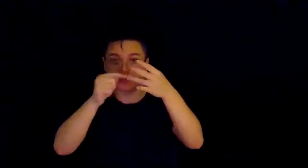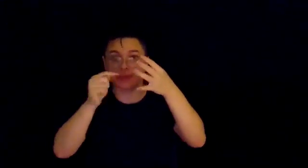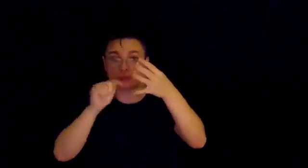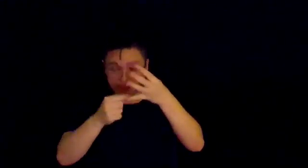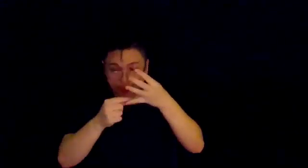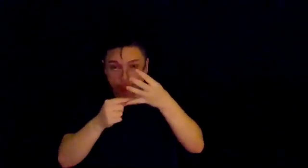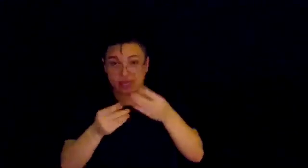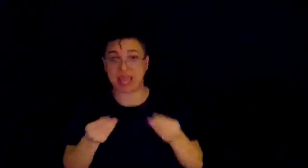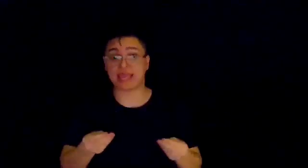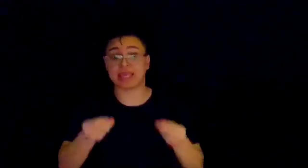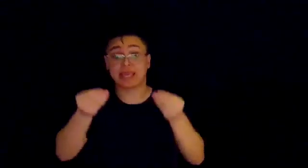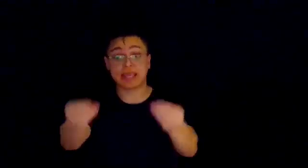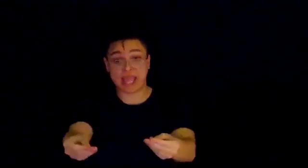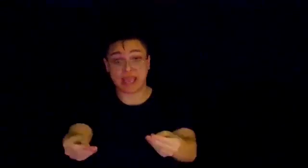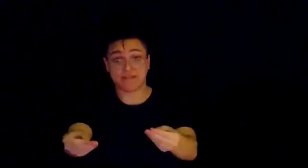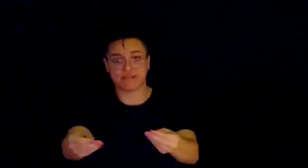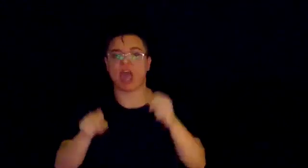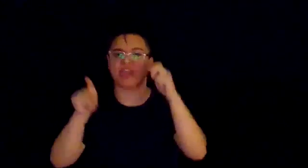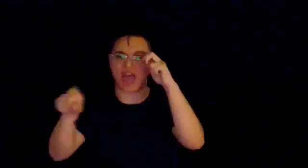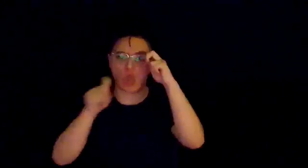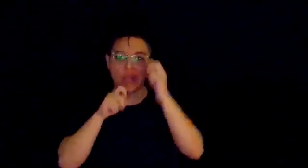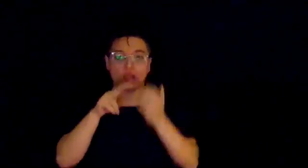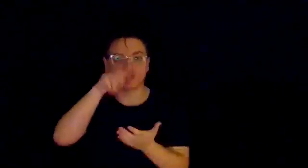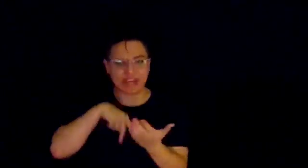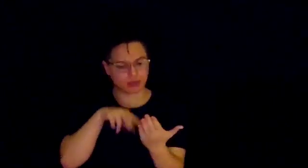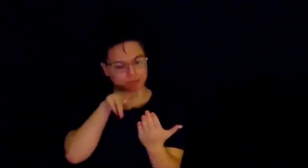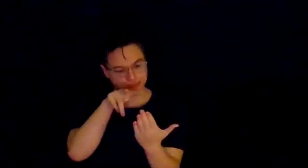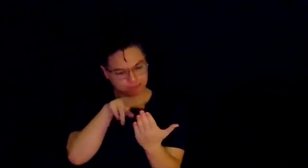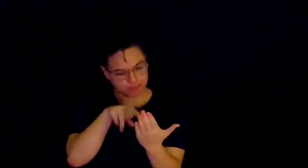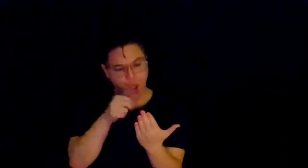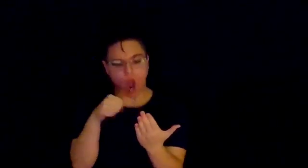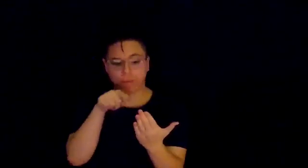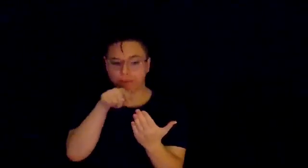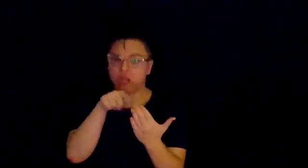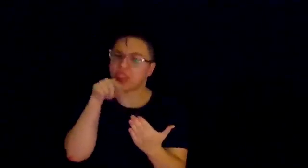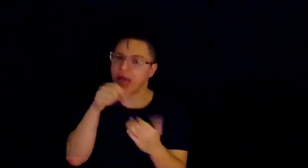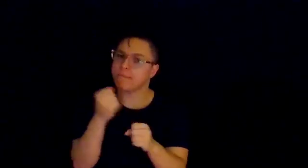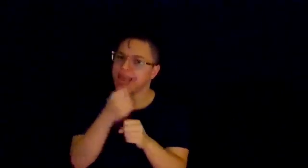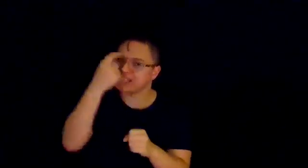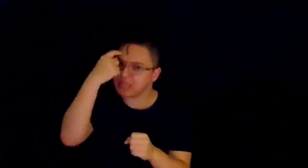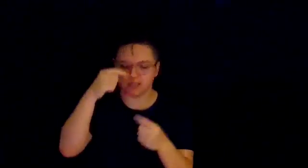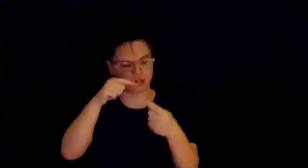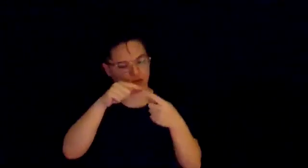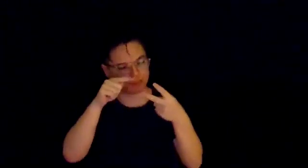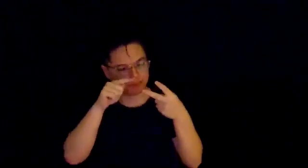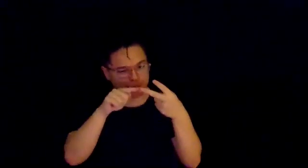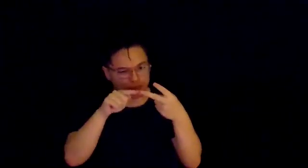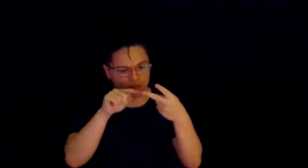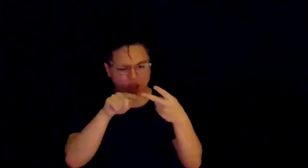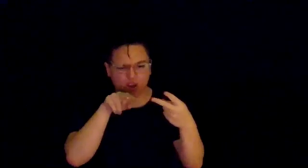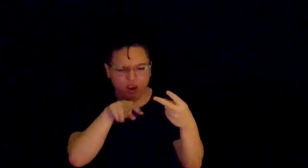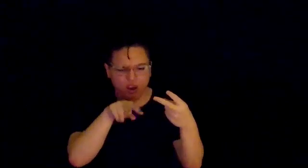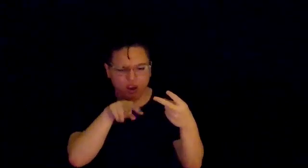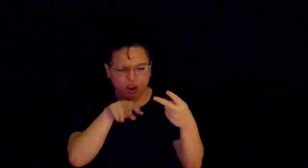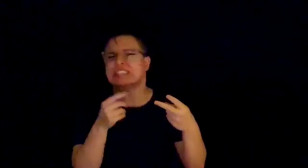Have dot points with you before you go into the meeting, and those you can actually give to the NDIS or NDIS planner. And